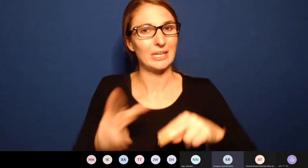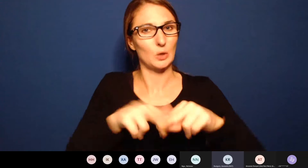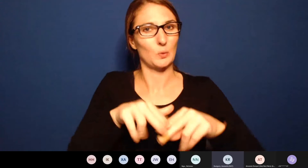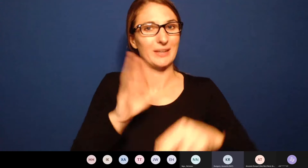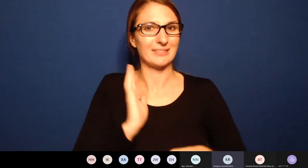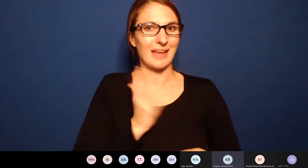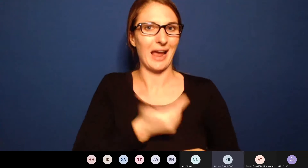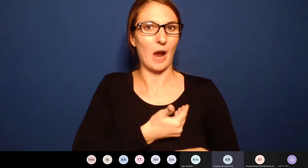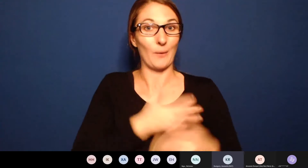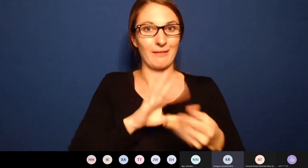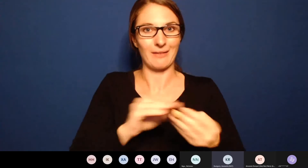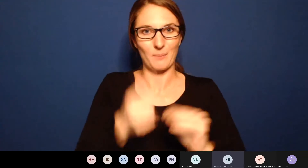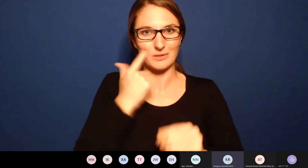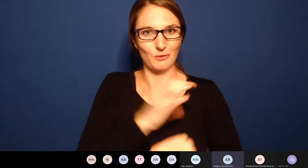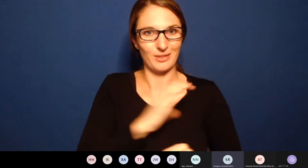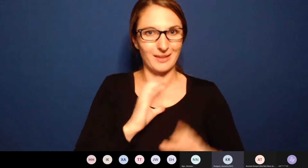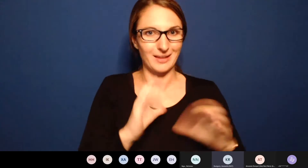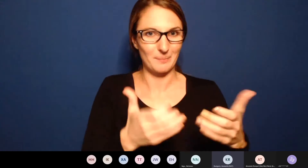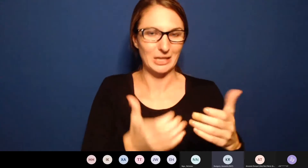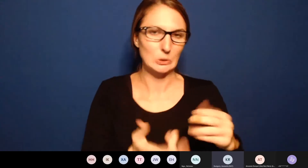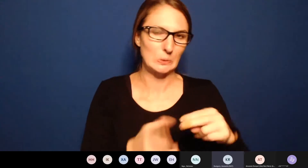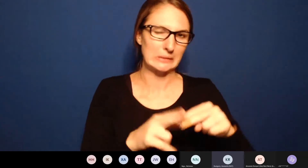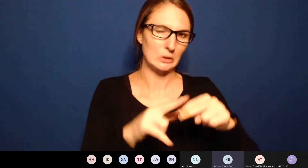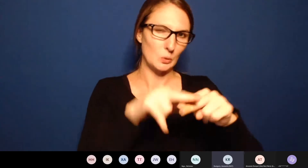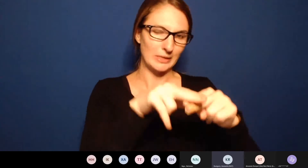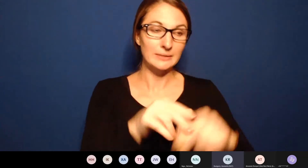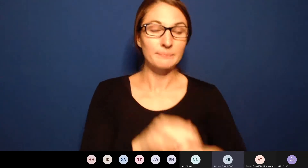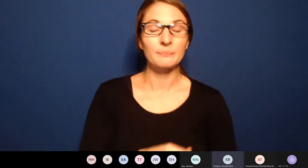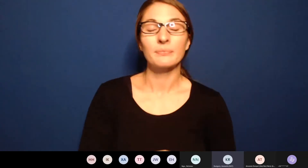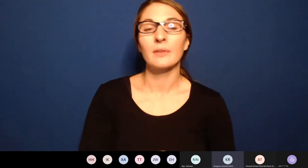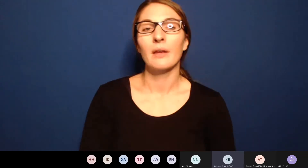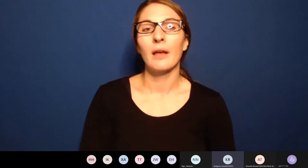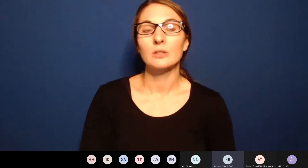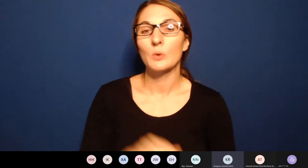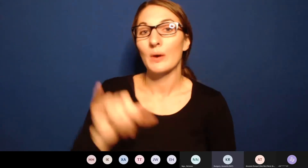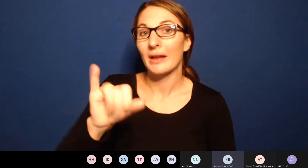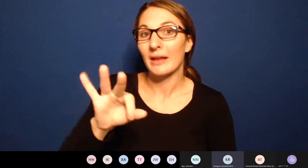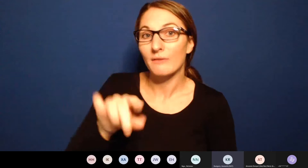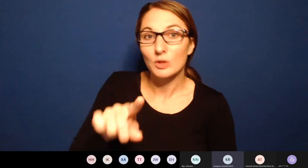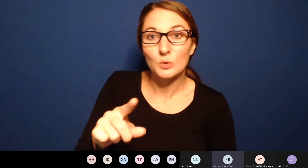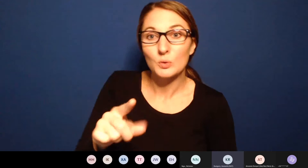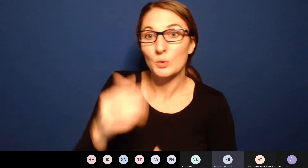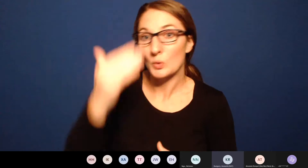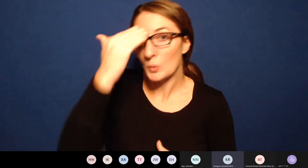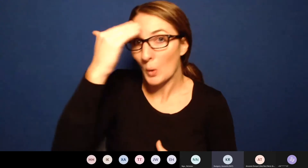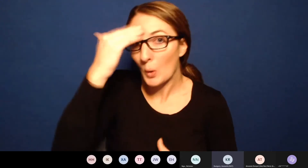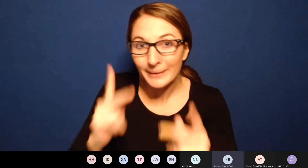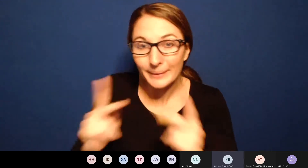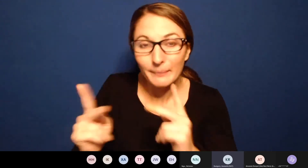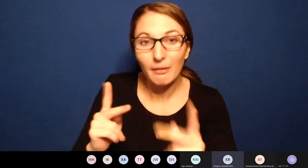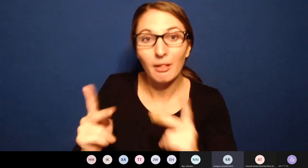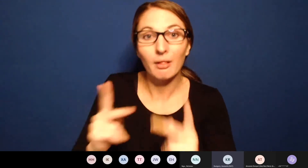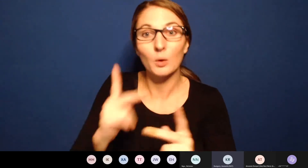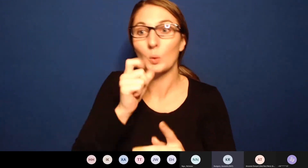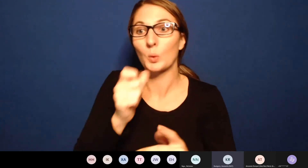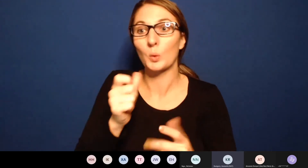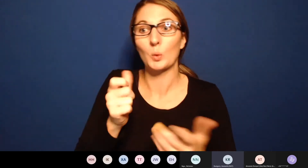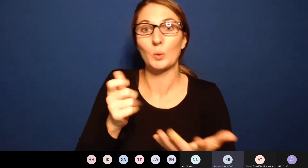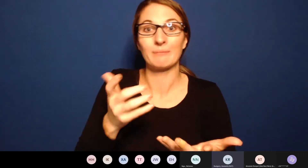our numbers back up. So if you have acquaintances that live, work, and play